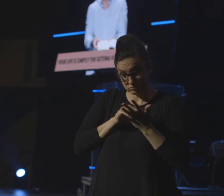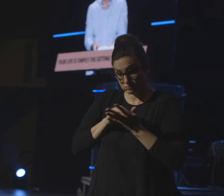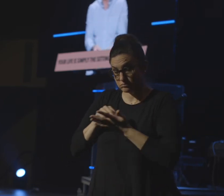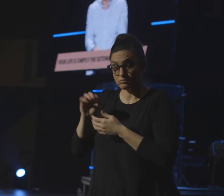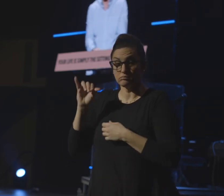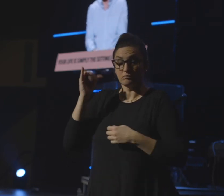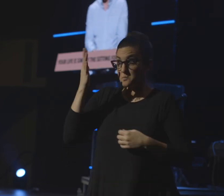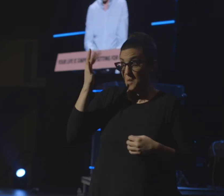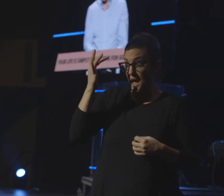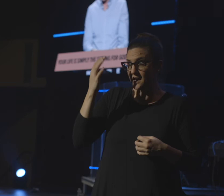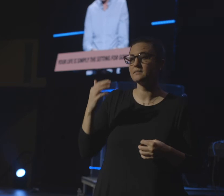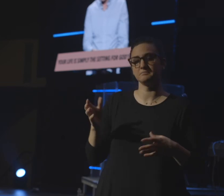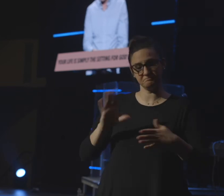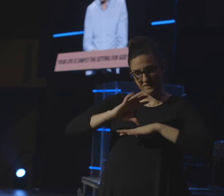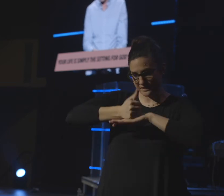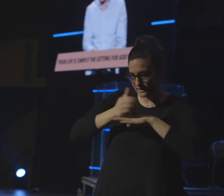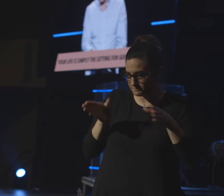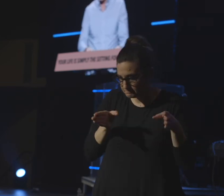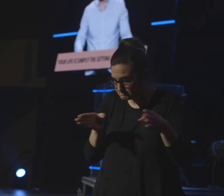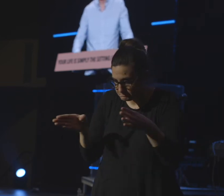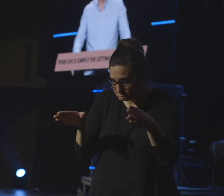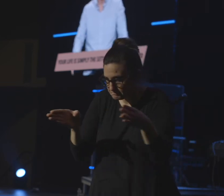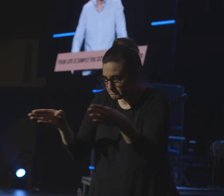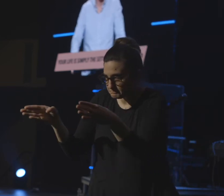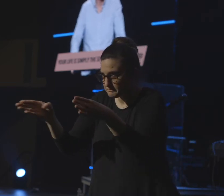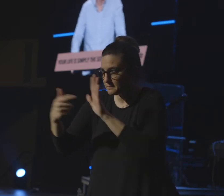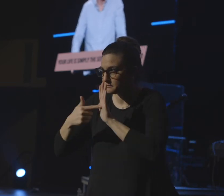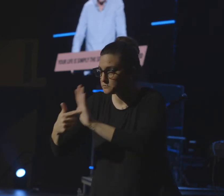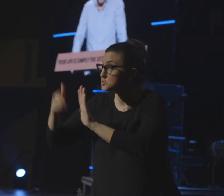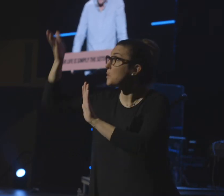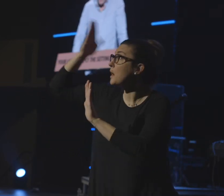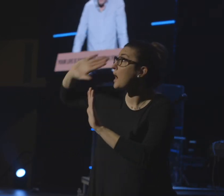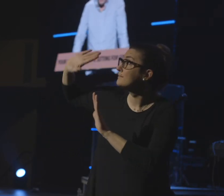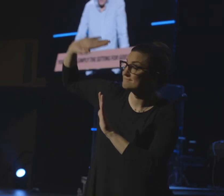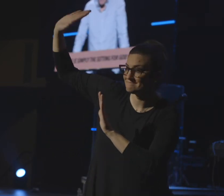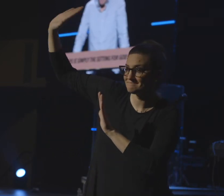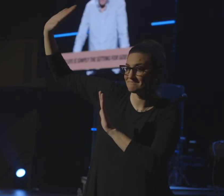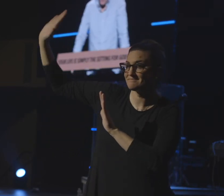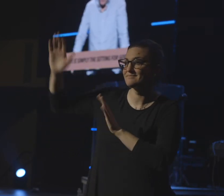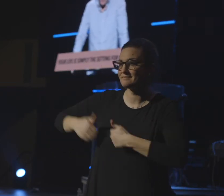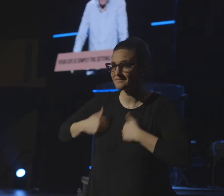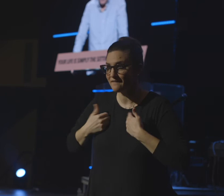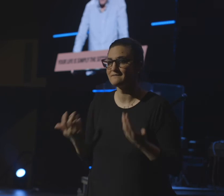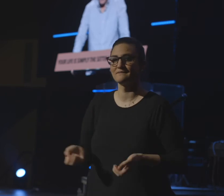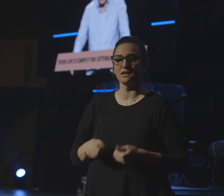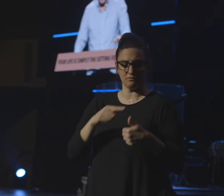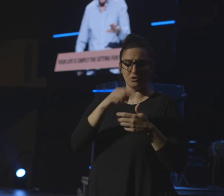Abraham, Isaac, Jacob, Peter, Paul, Mary, etc. They're here for a